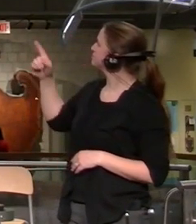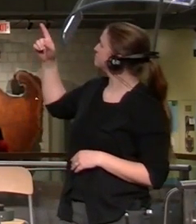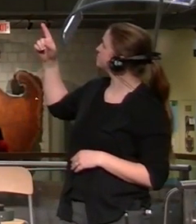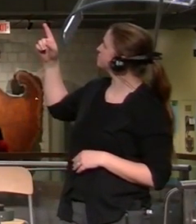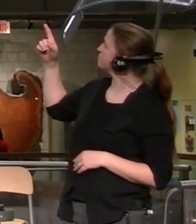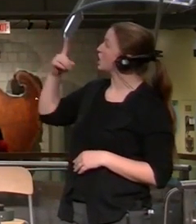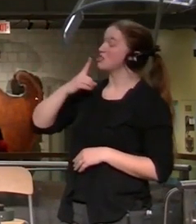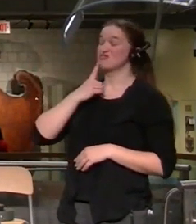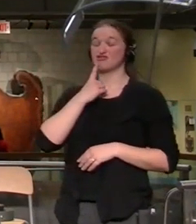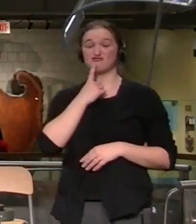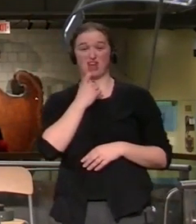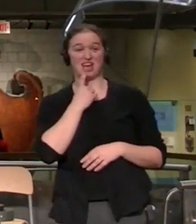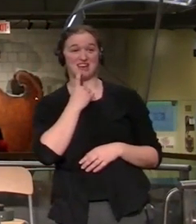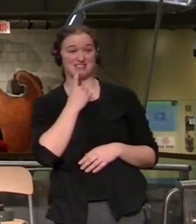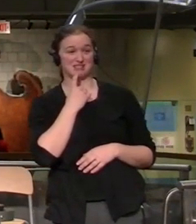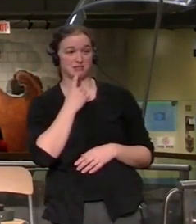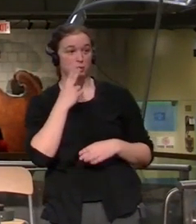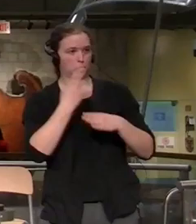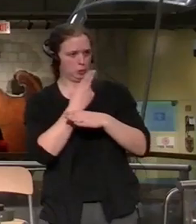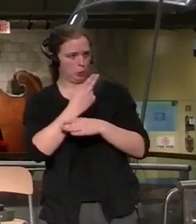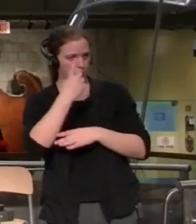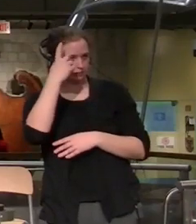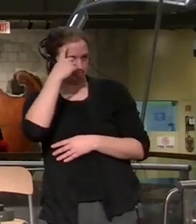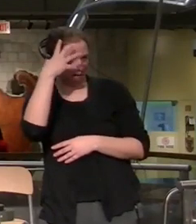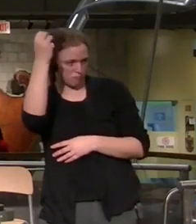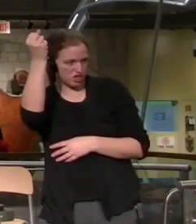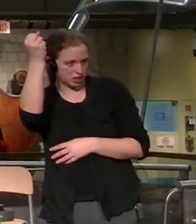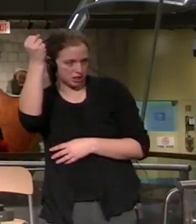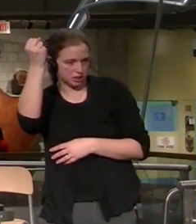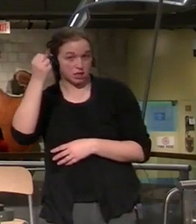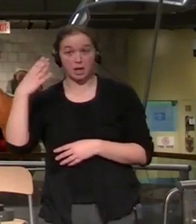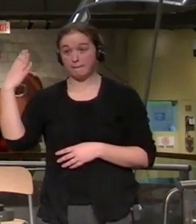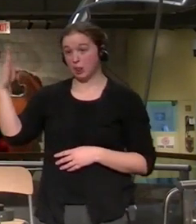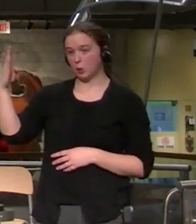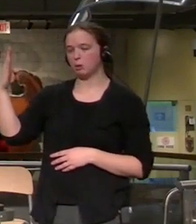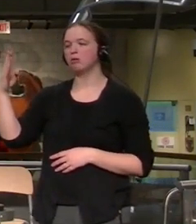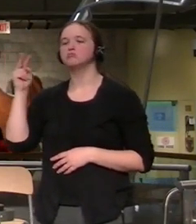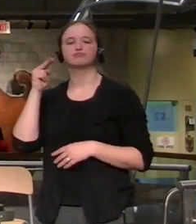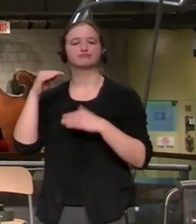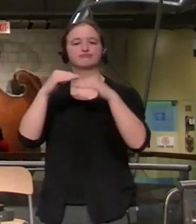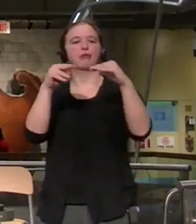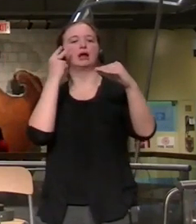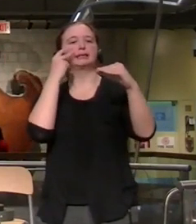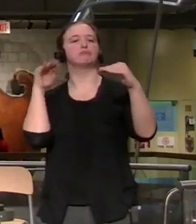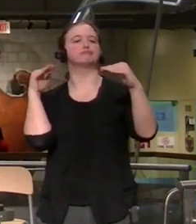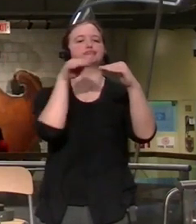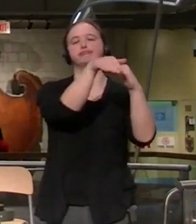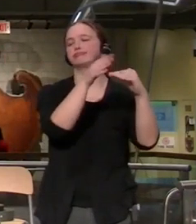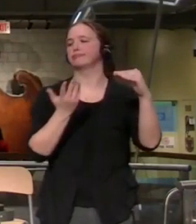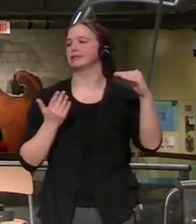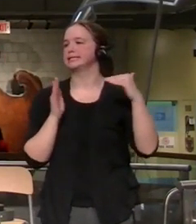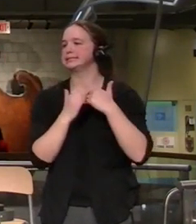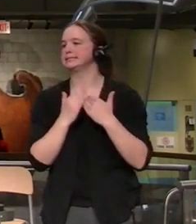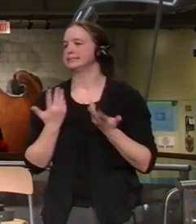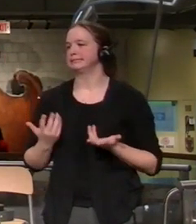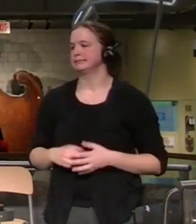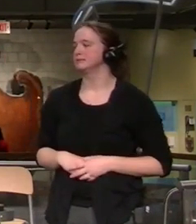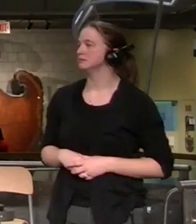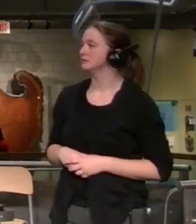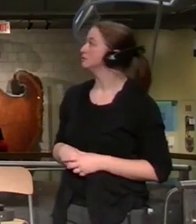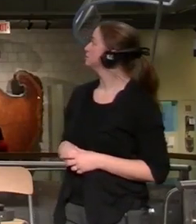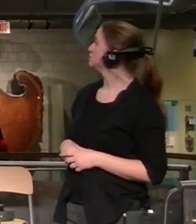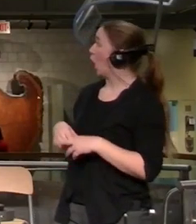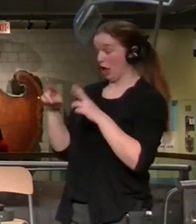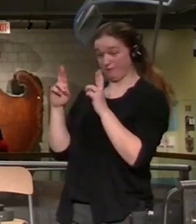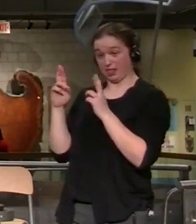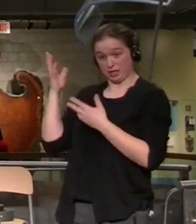shows you what your brain does when you're just mindlessly finding the platform. And if you take them apart, what you see, and this is what we hope to